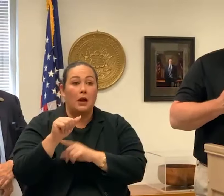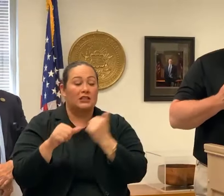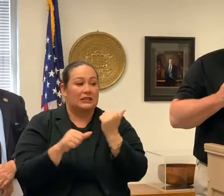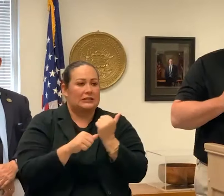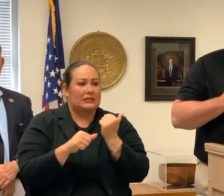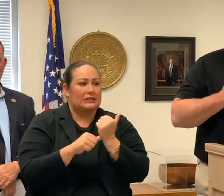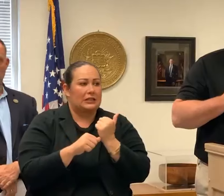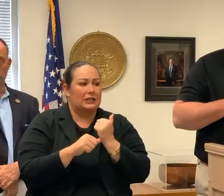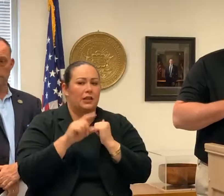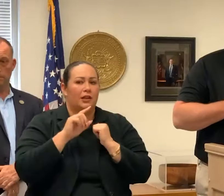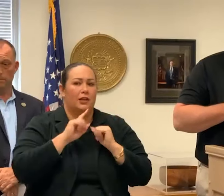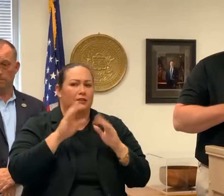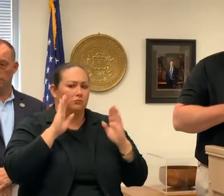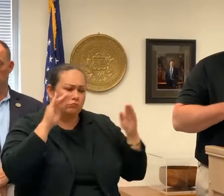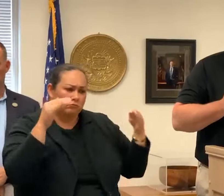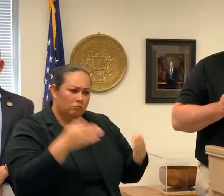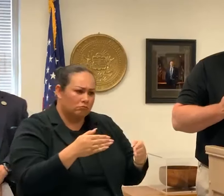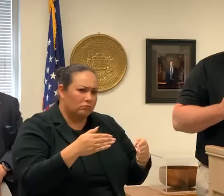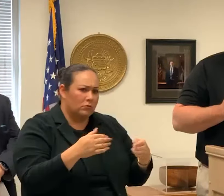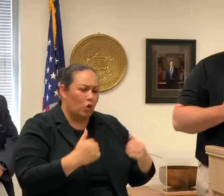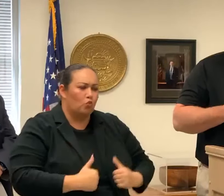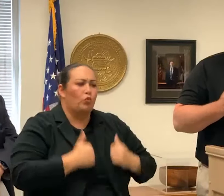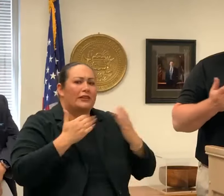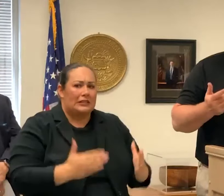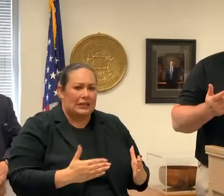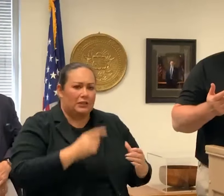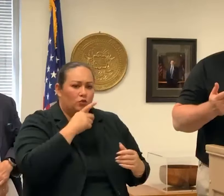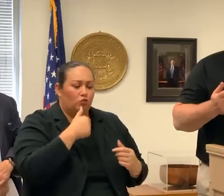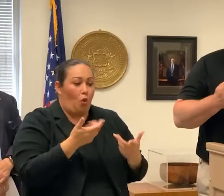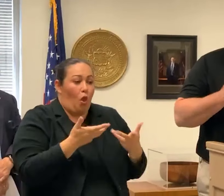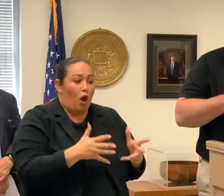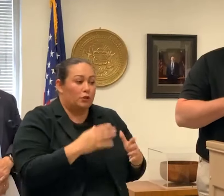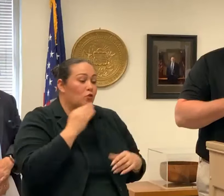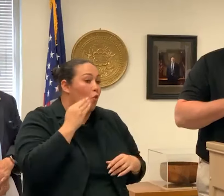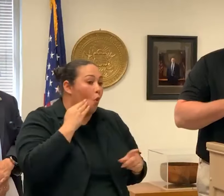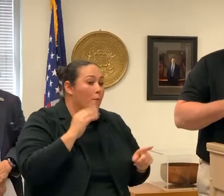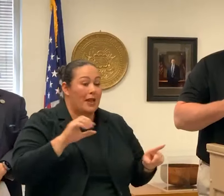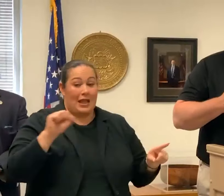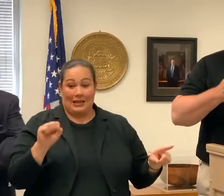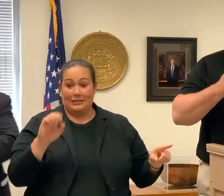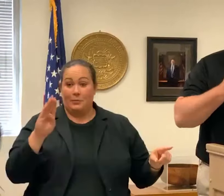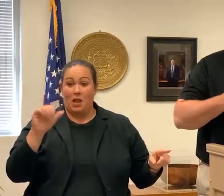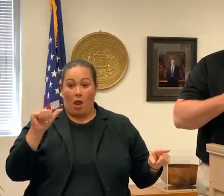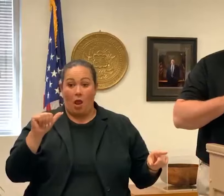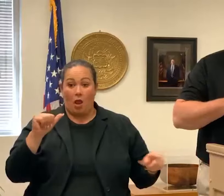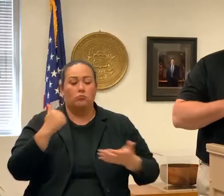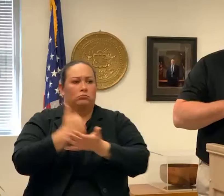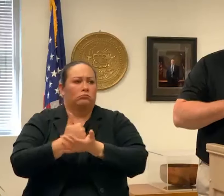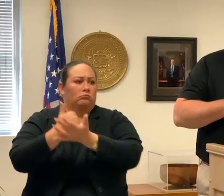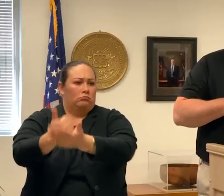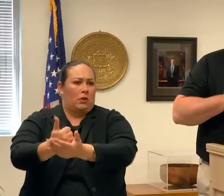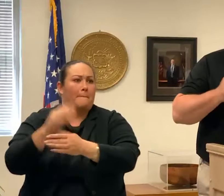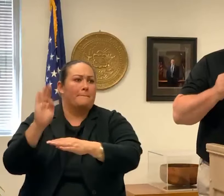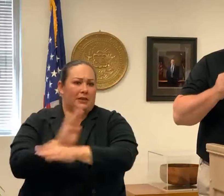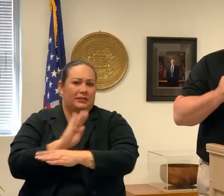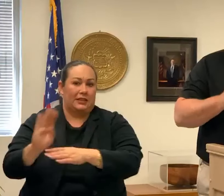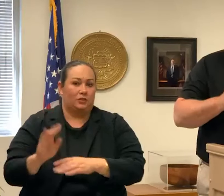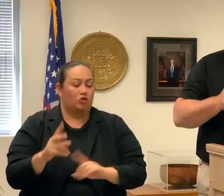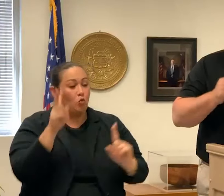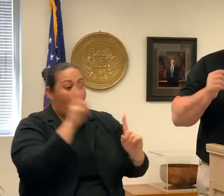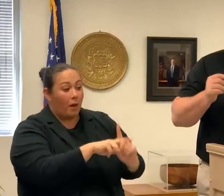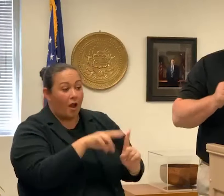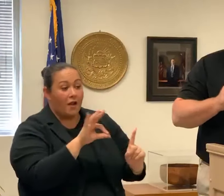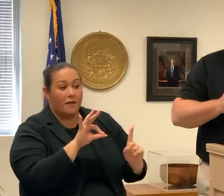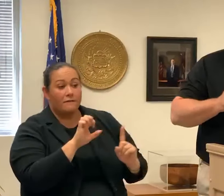really geared toward residents that lost their homes, but SBA can help businesses. So once you apply to FEMA, whether